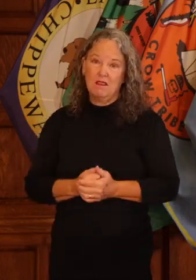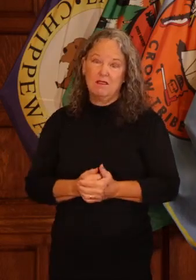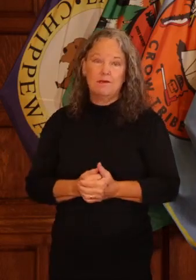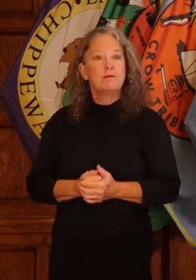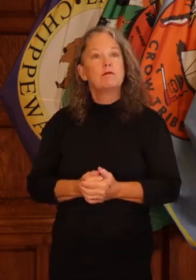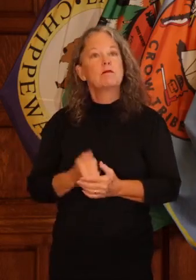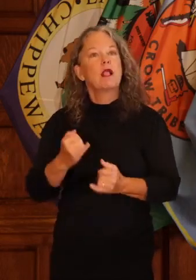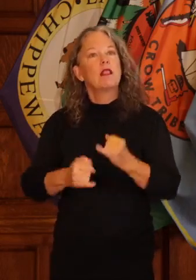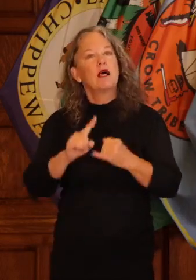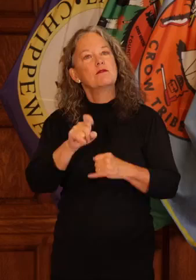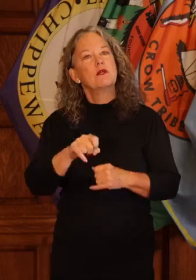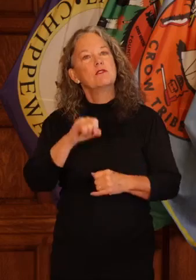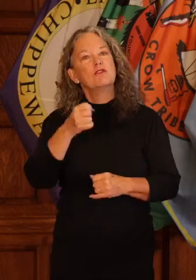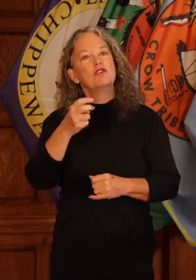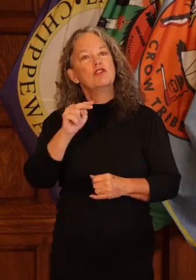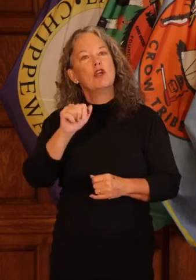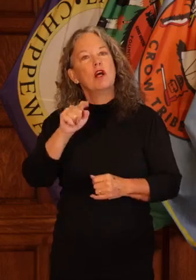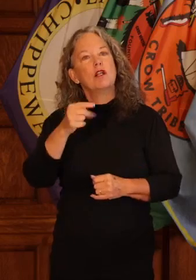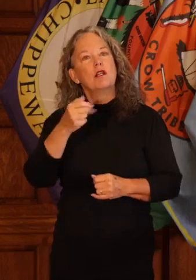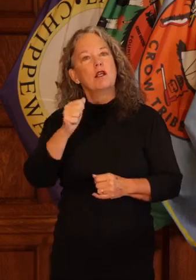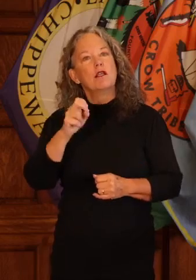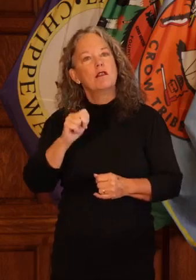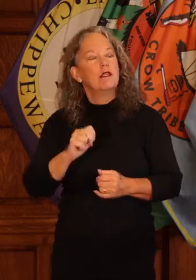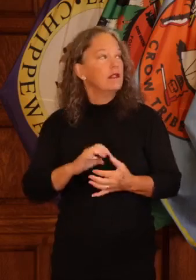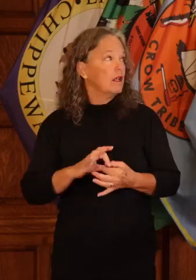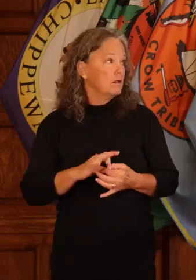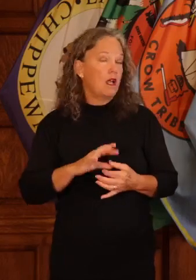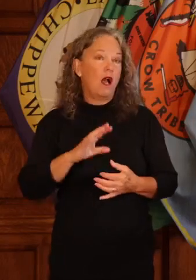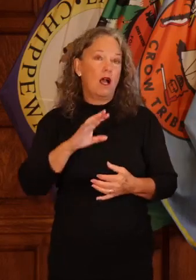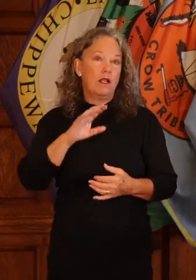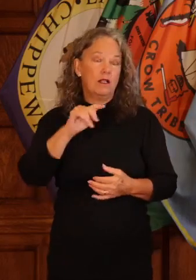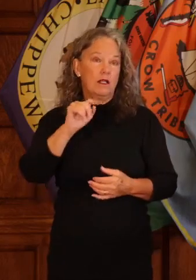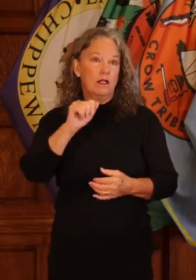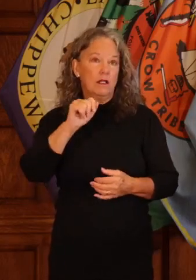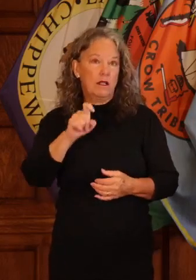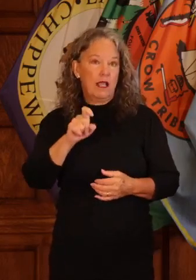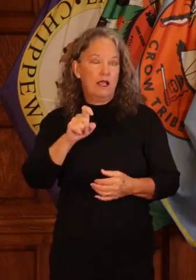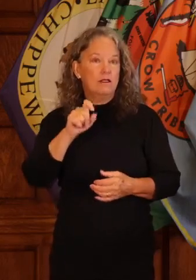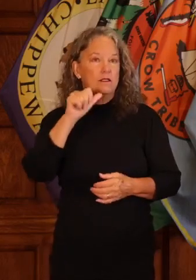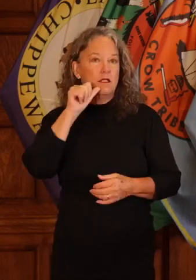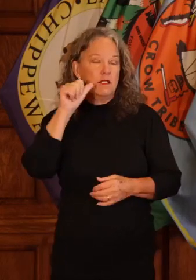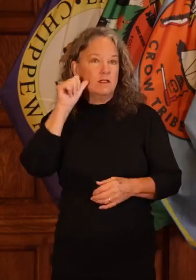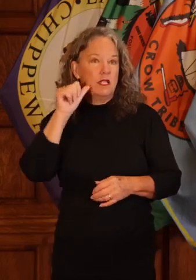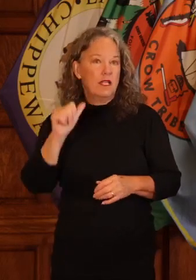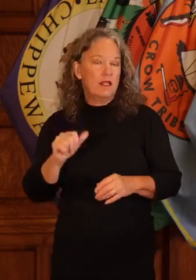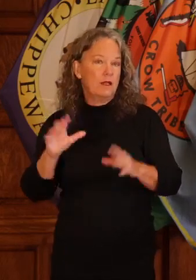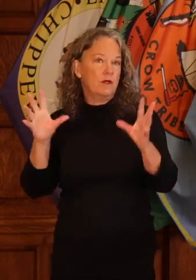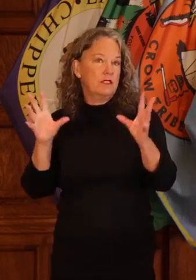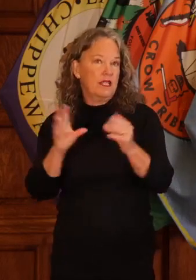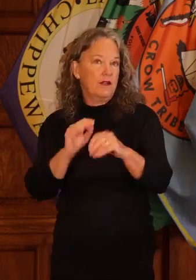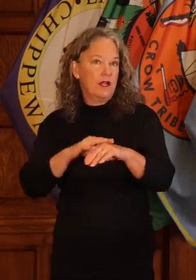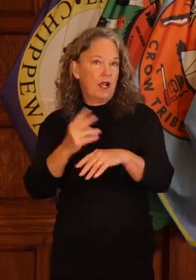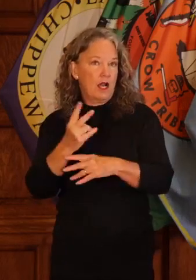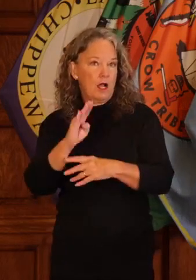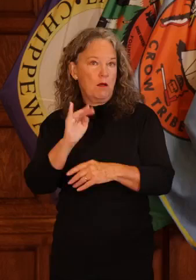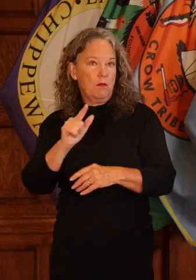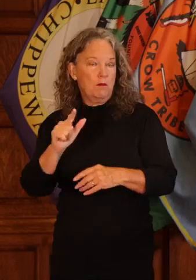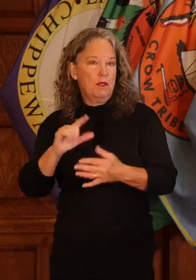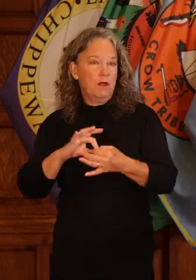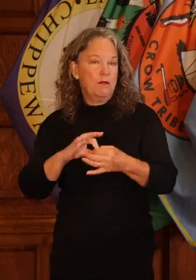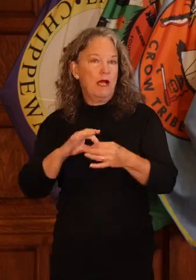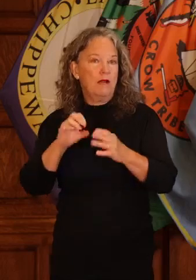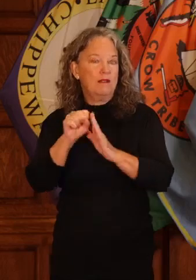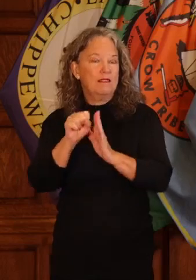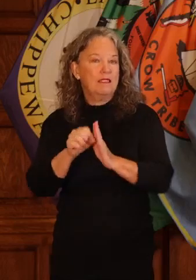Good. Last question, Jonathan. Governor, speaking of taxes, yesterday there was a hearing on a couple of bills related to statewide